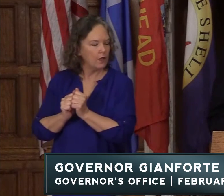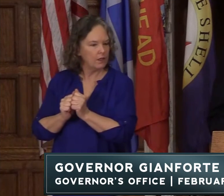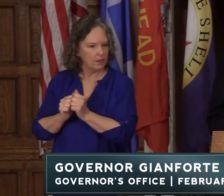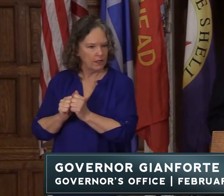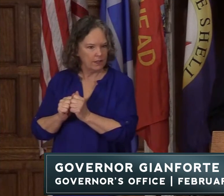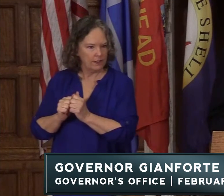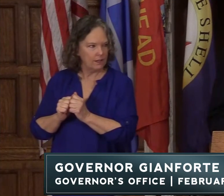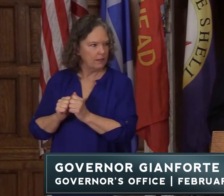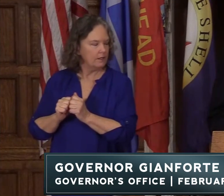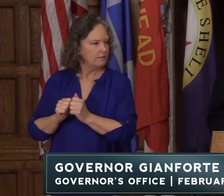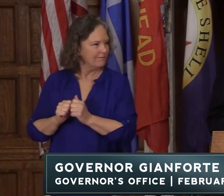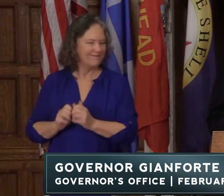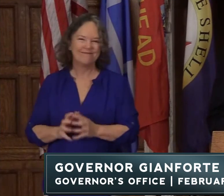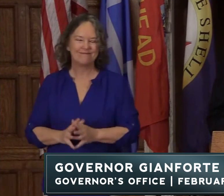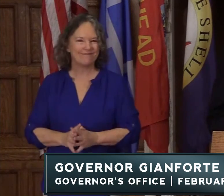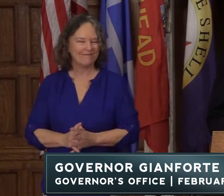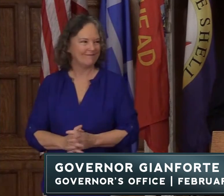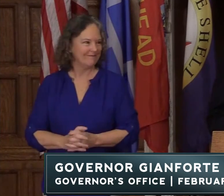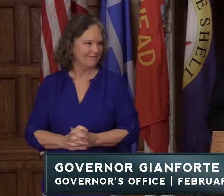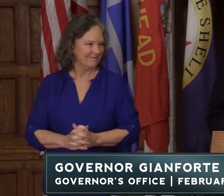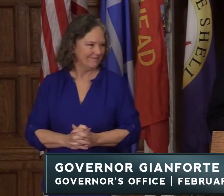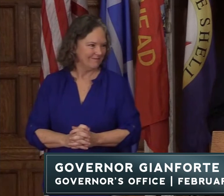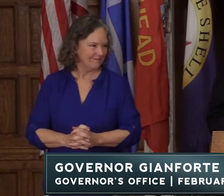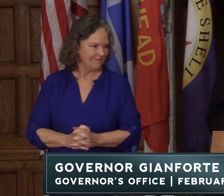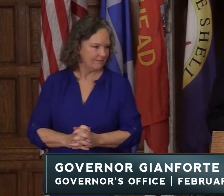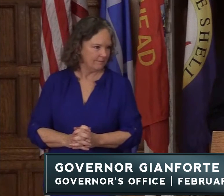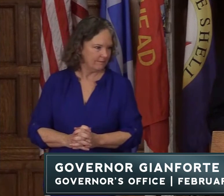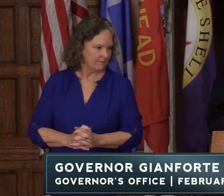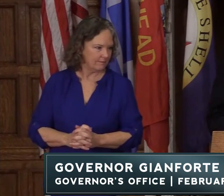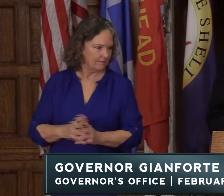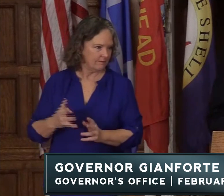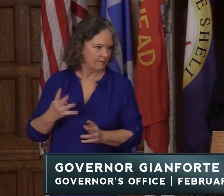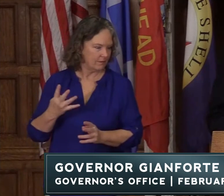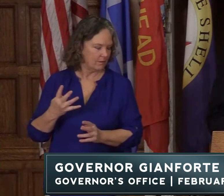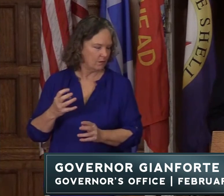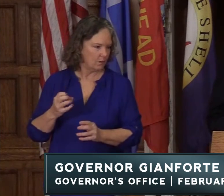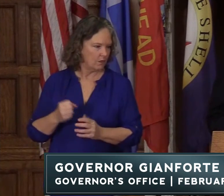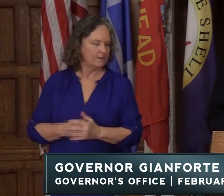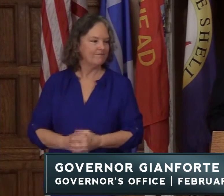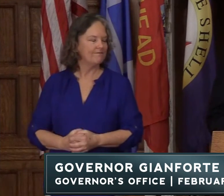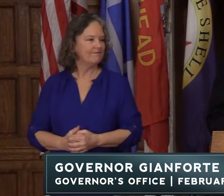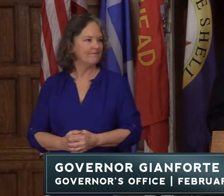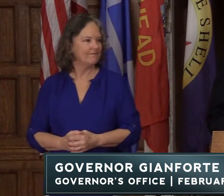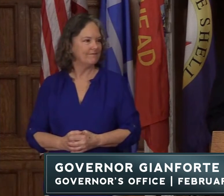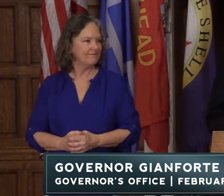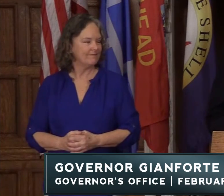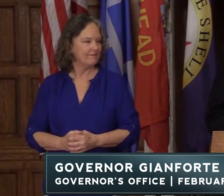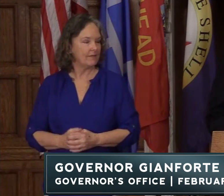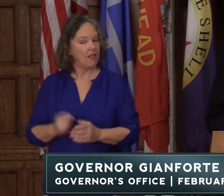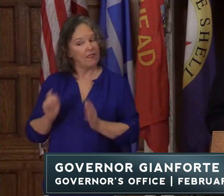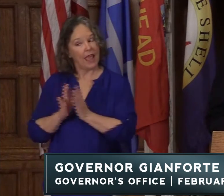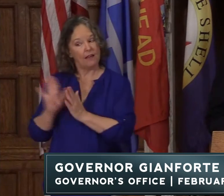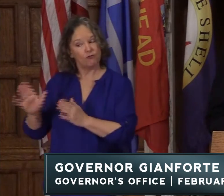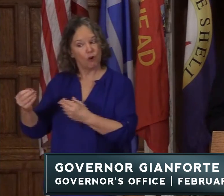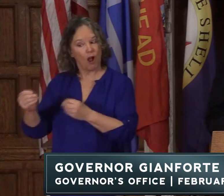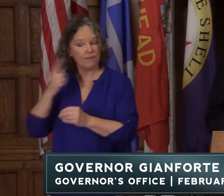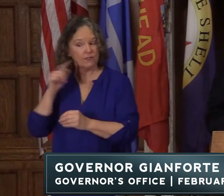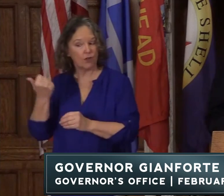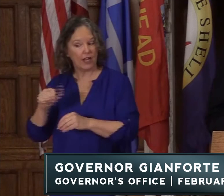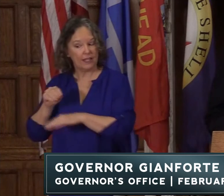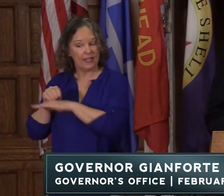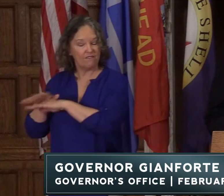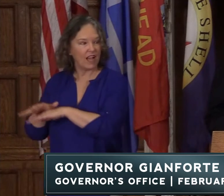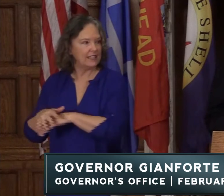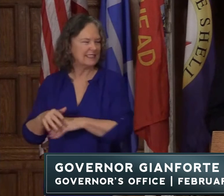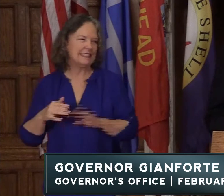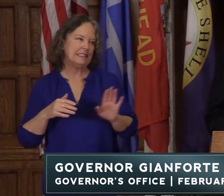association's decision last week to hold postseason tournaments, and did they ask your office for any advice about